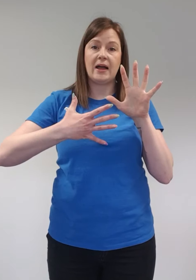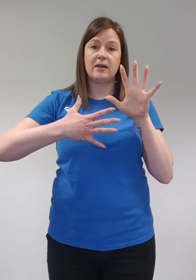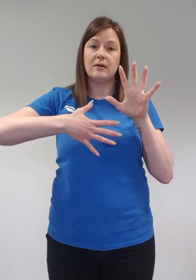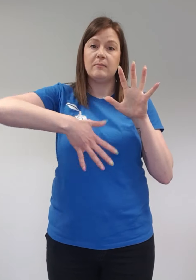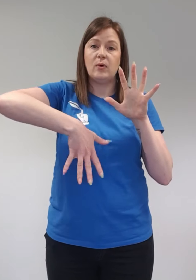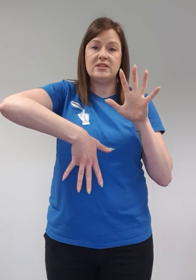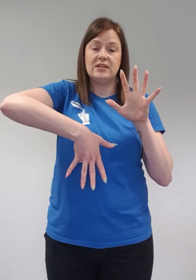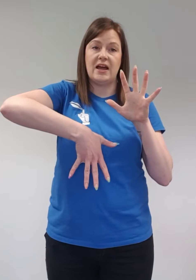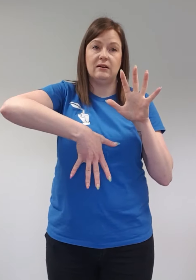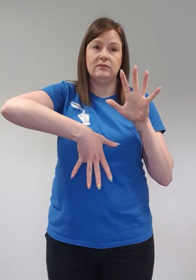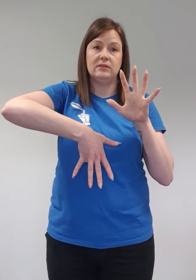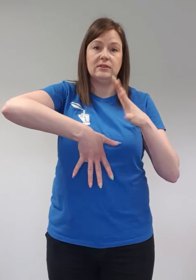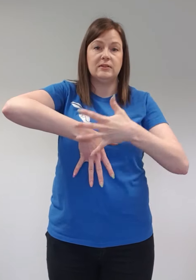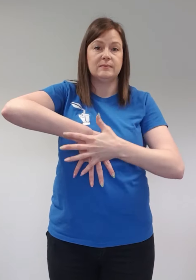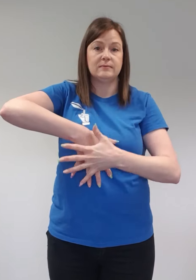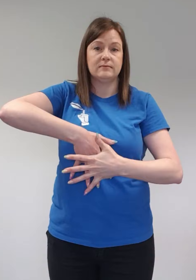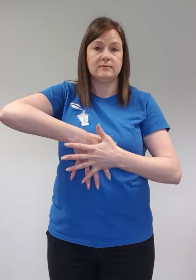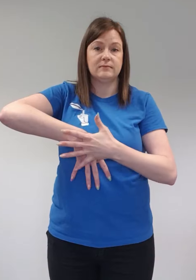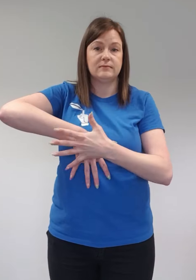back, pointing down.